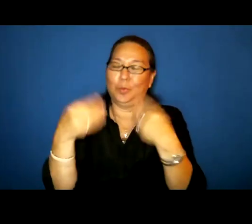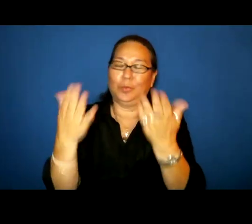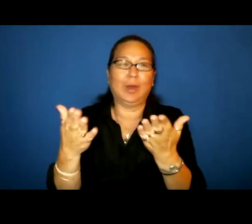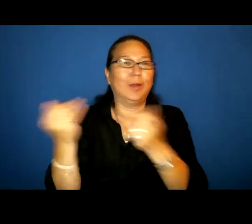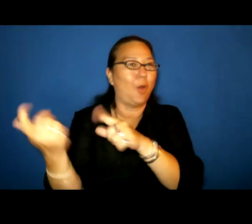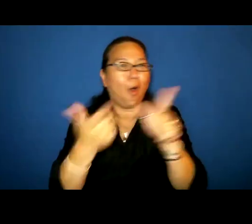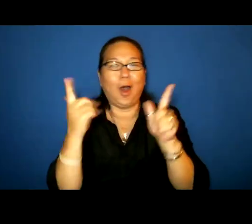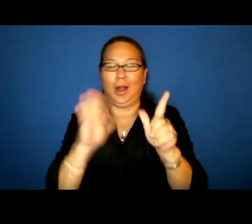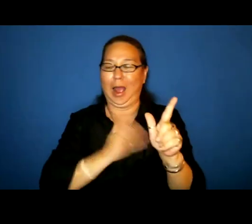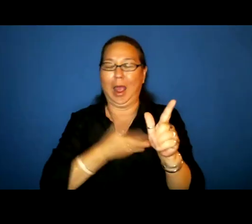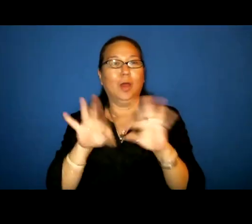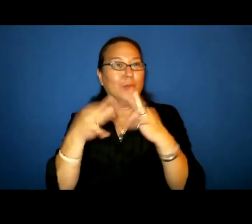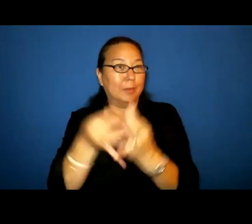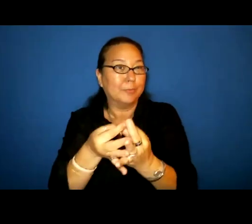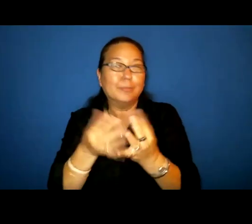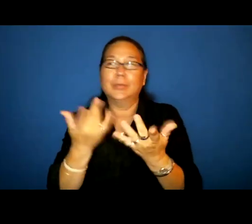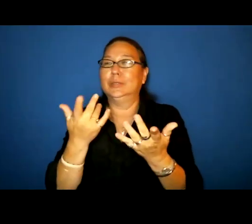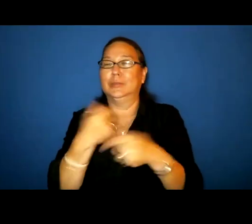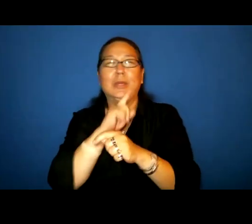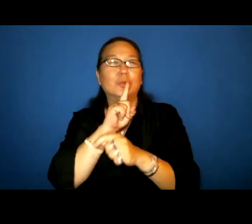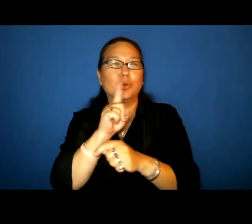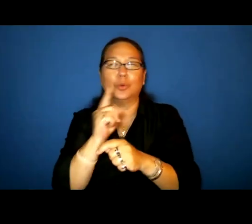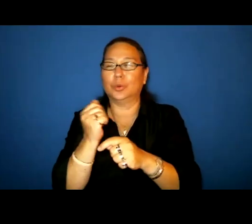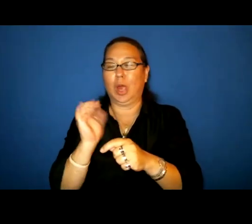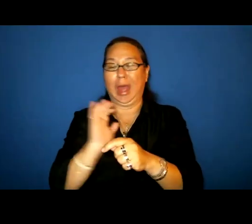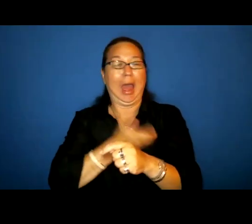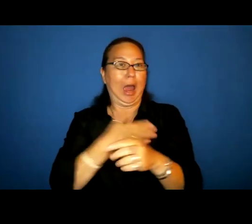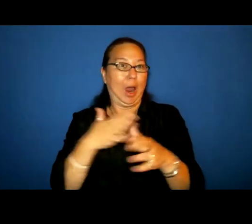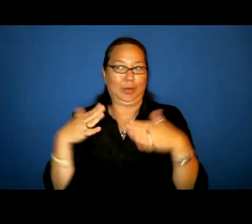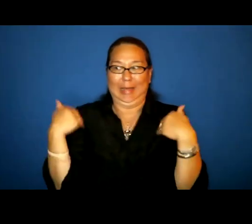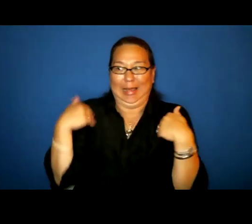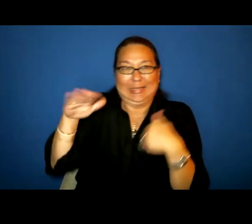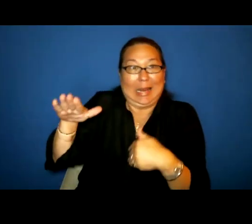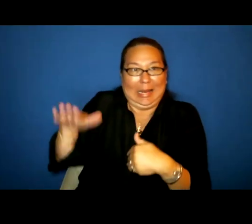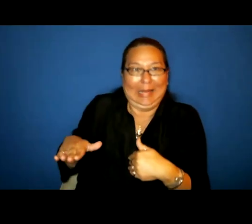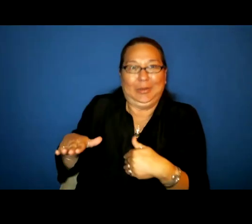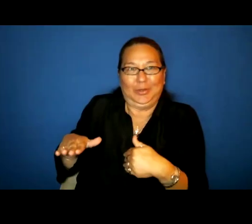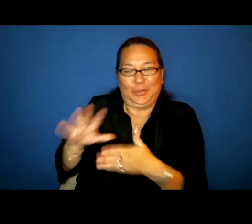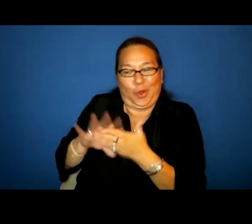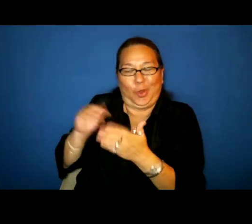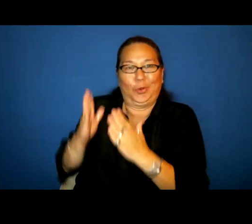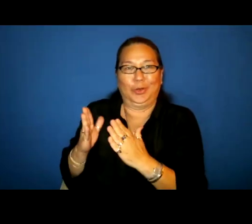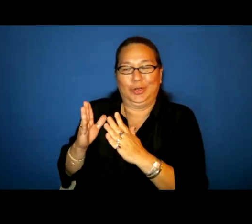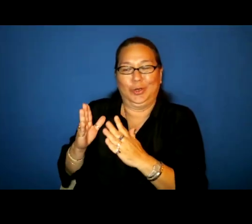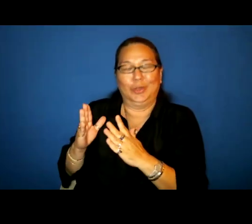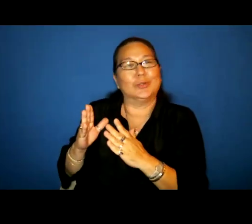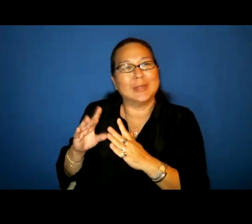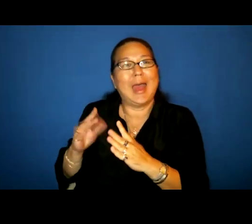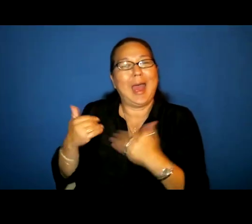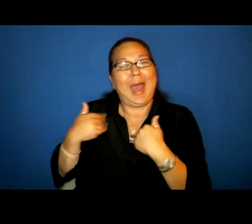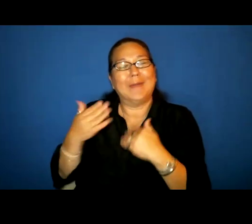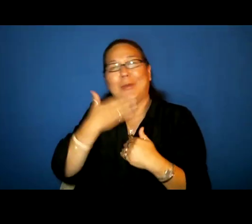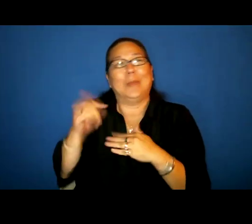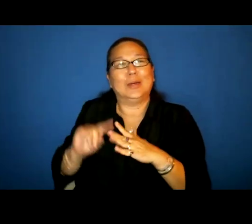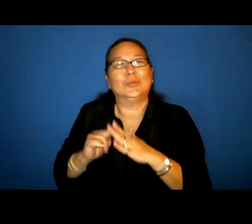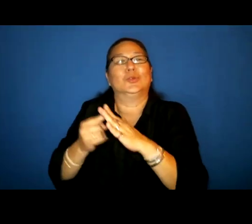all of our families, and a focus on making sure that our youngest, littlest learners get the best start as we transition into this curriculum